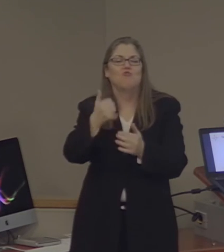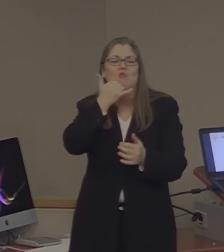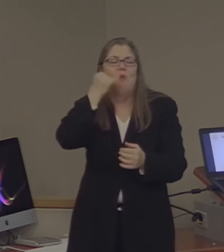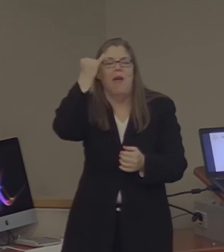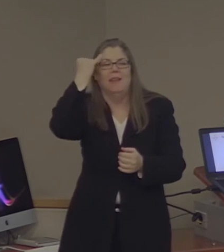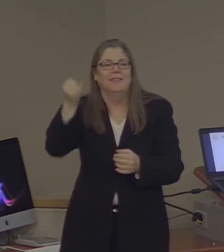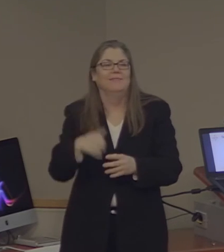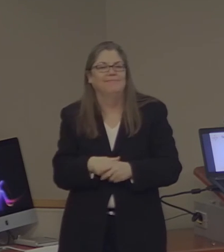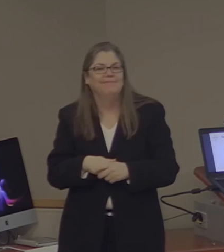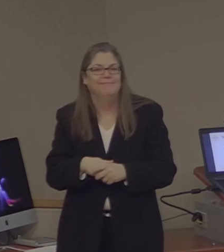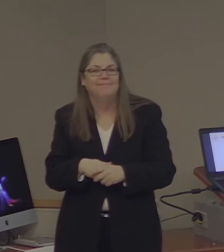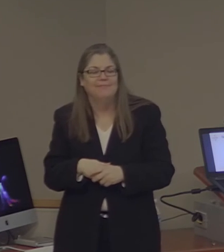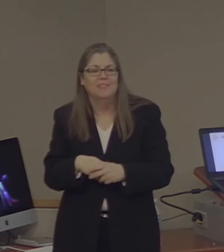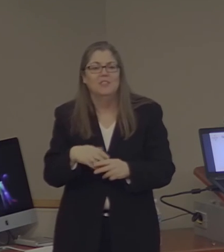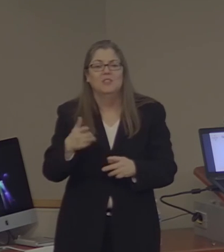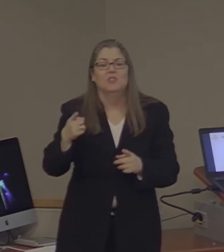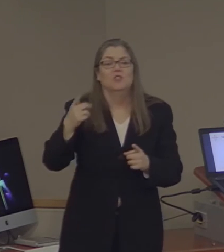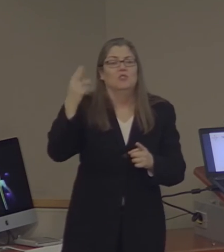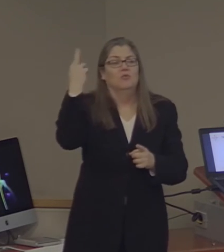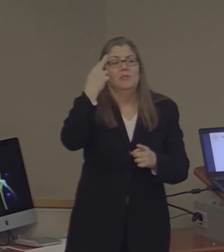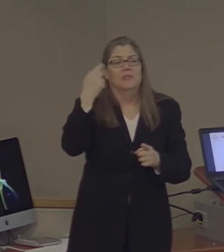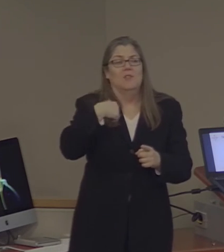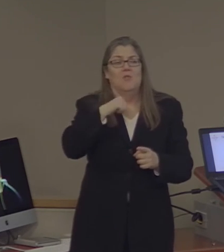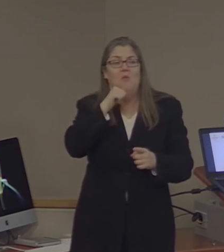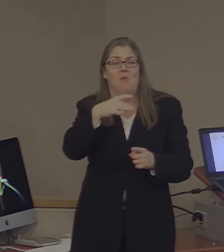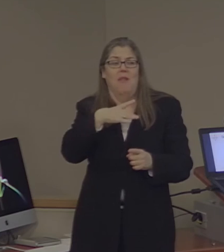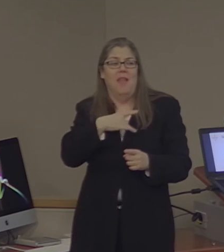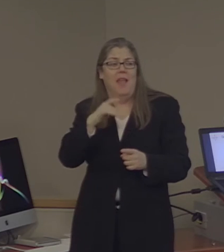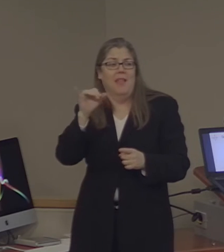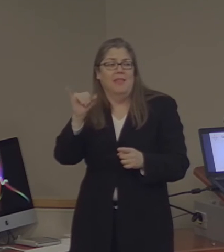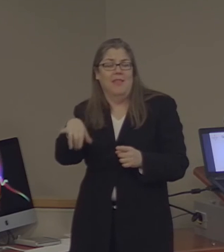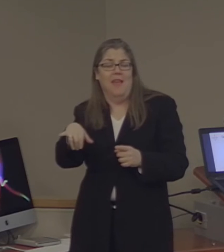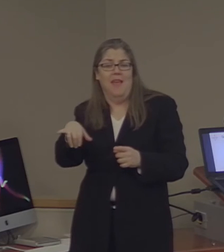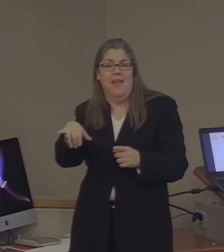like it is because it is most